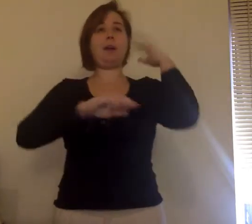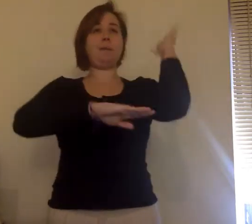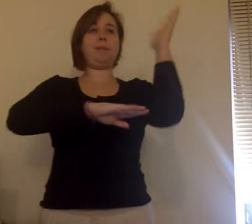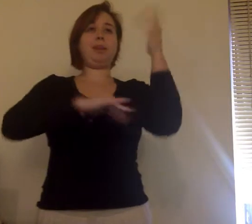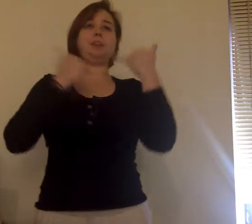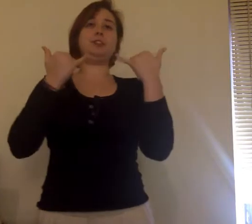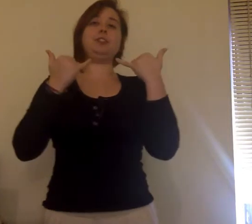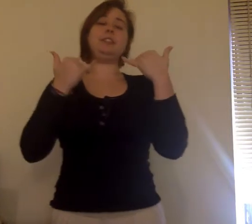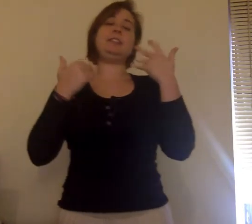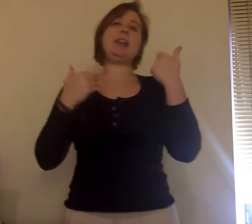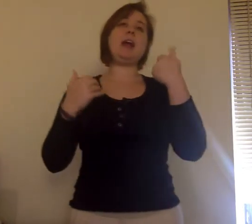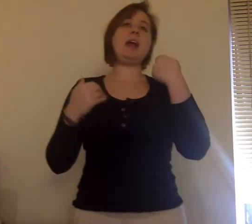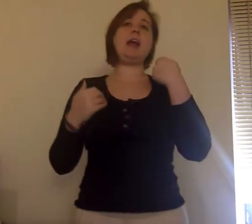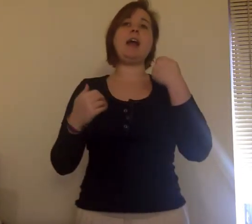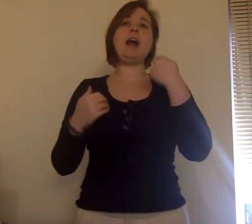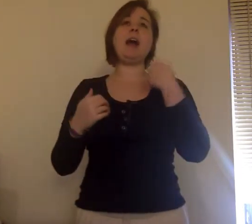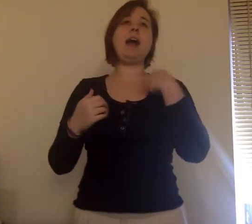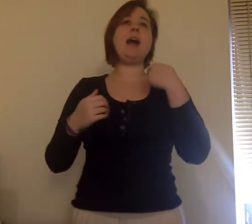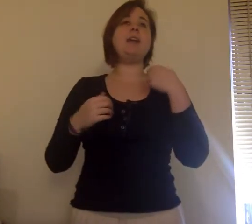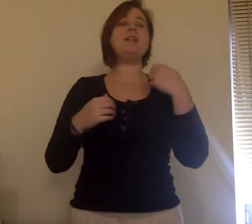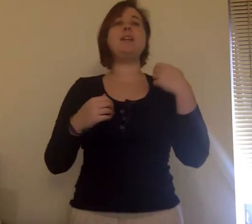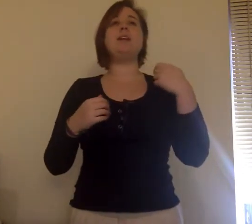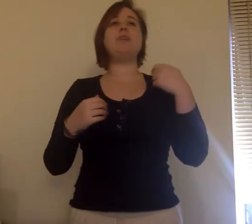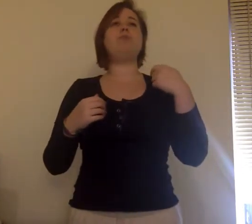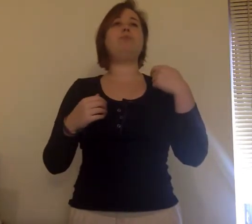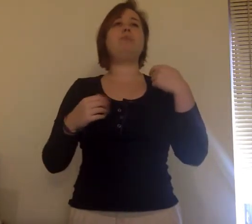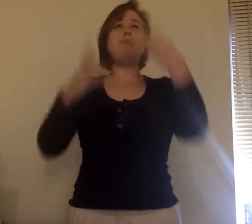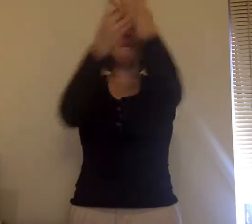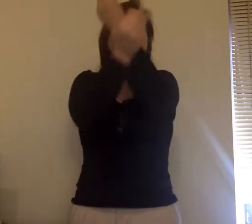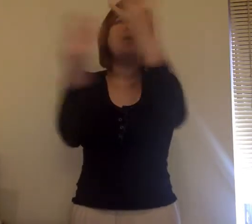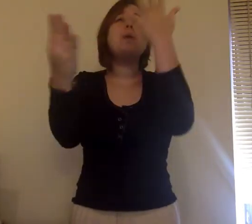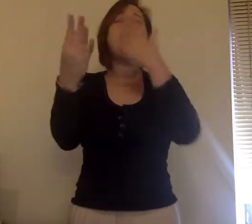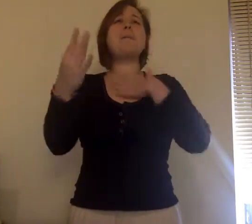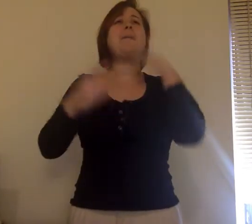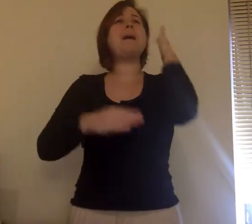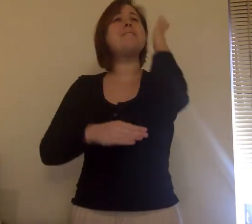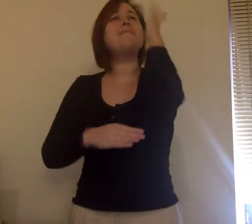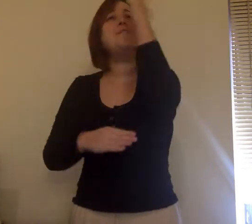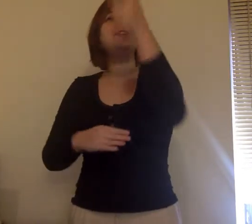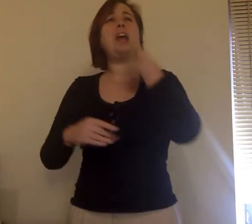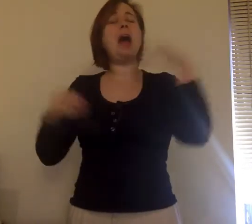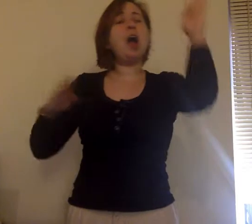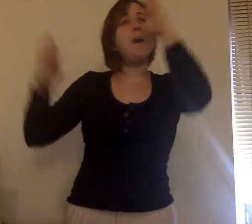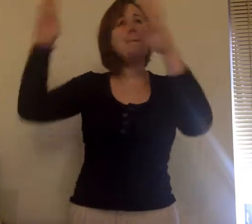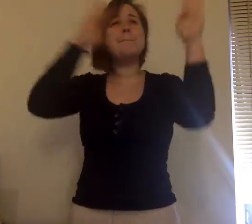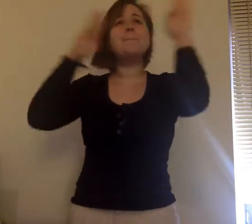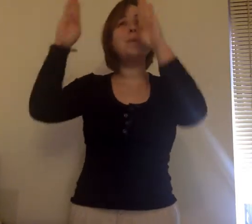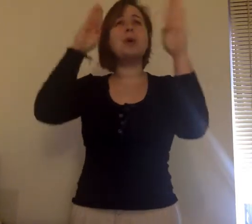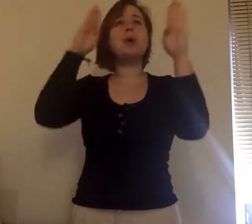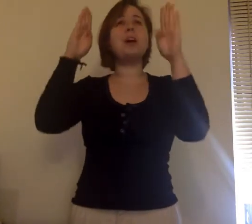future. Losing my future is not like losing an election or a few points on the stock market.